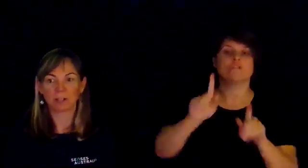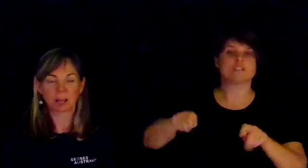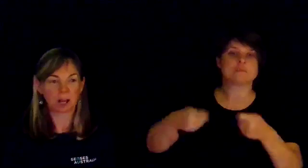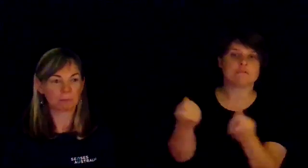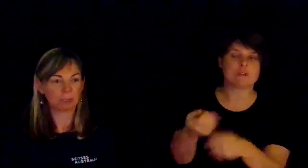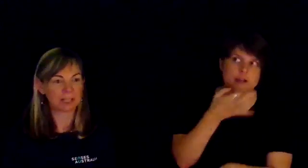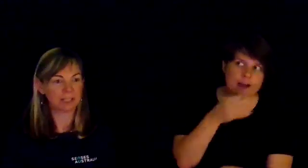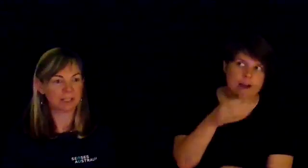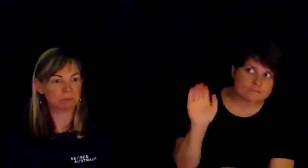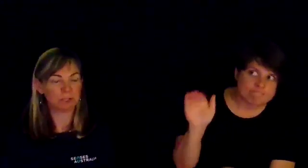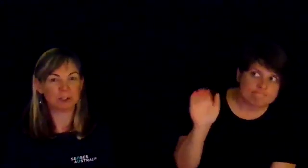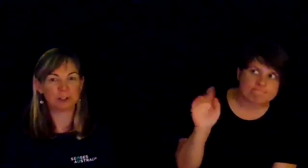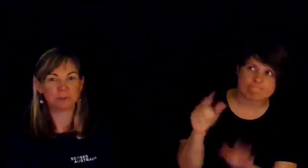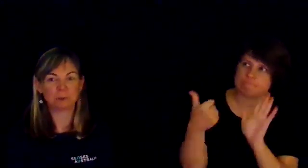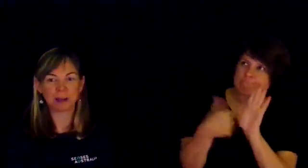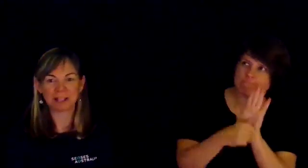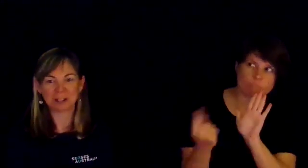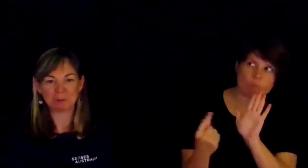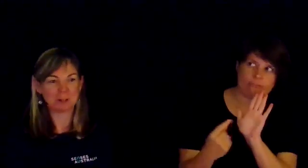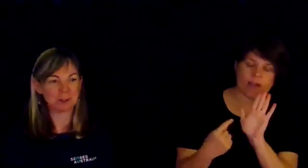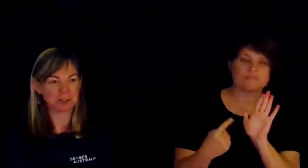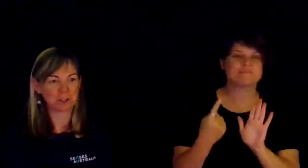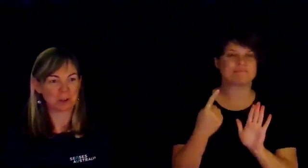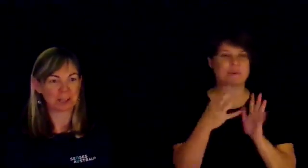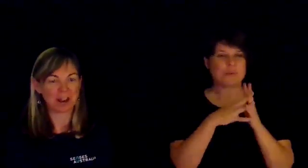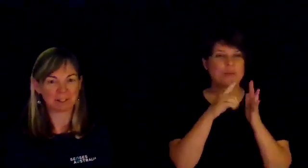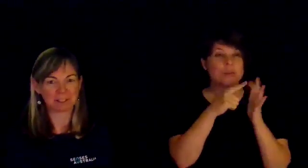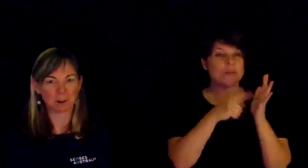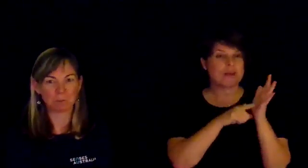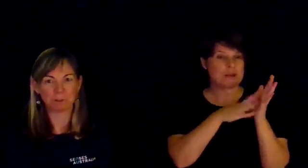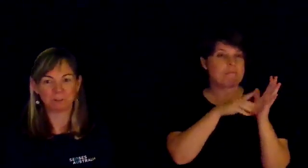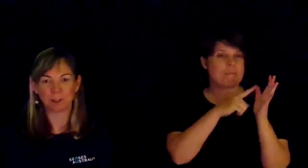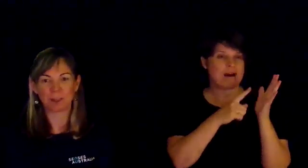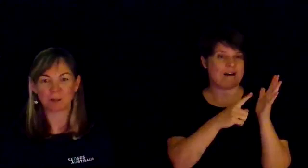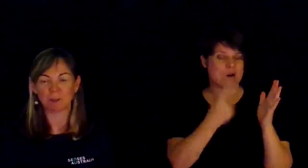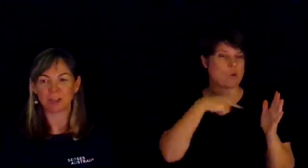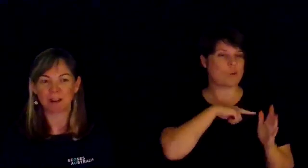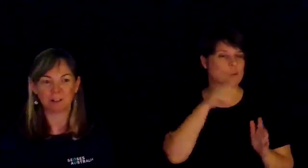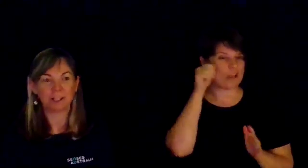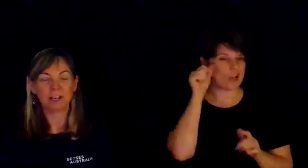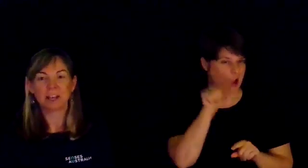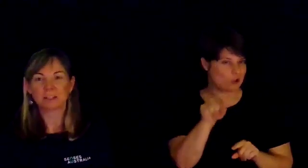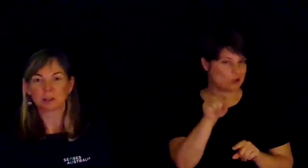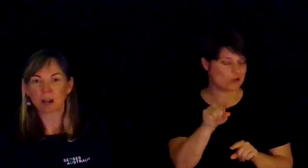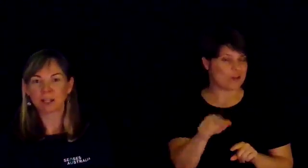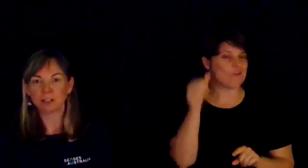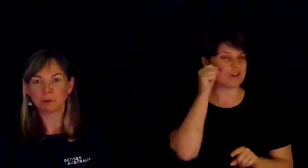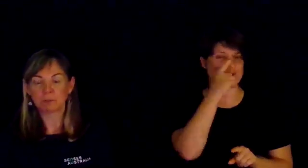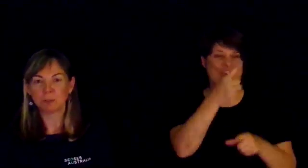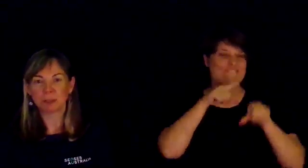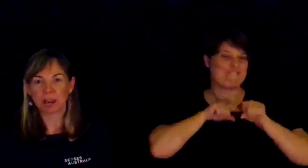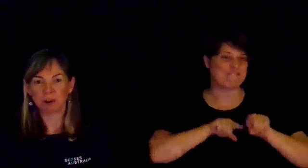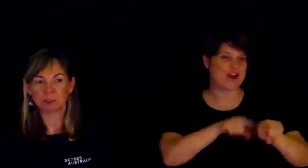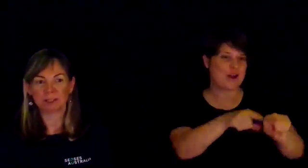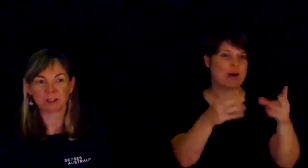So lucky we knew you, Wilma, and we know you can go to Karen. So I would follow that up with Karen. So Craig, can